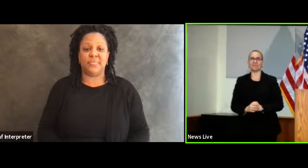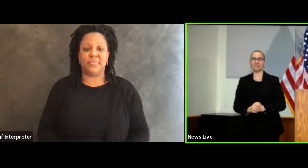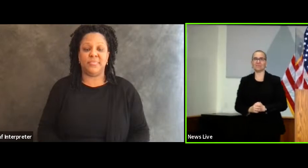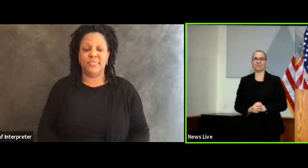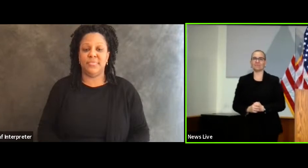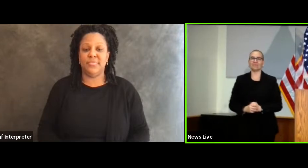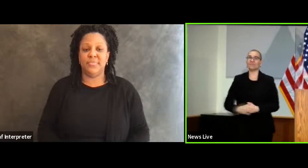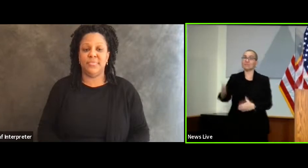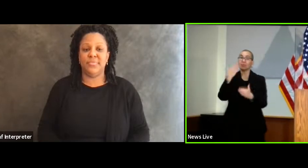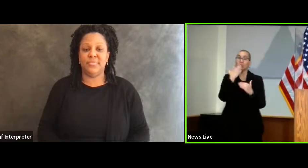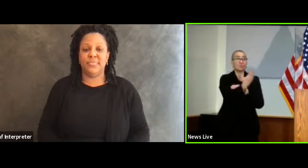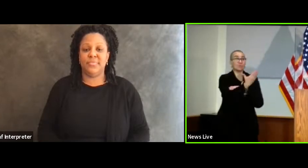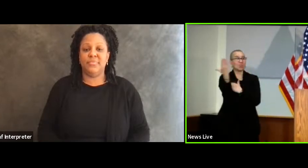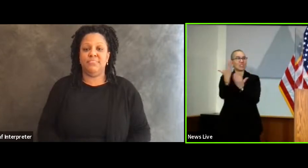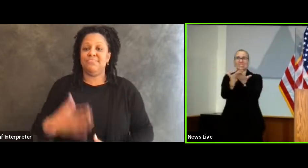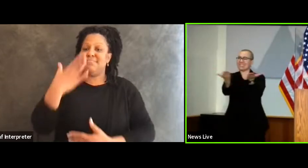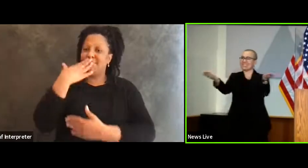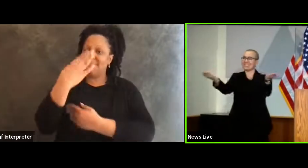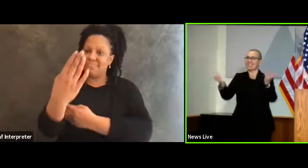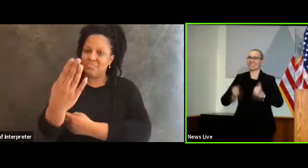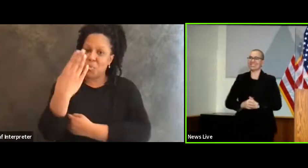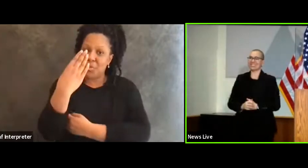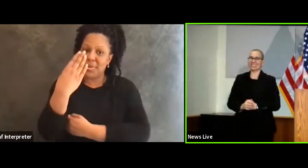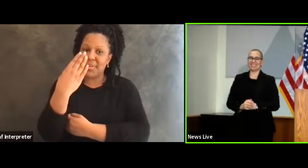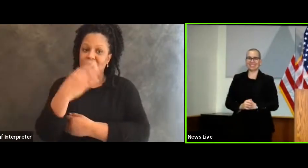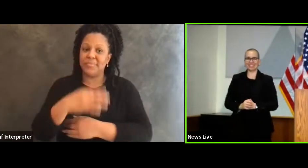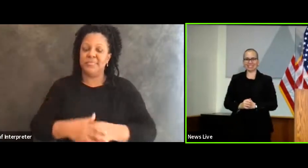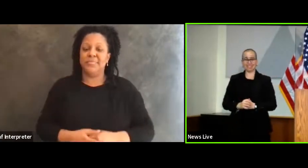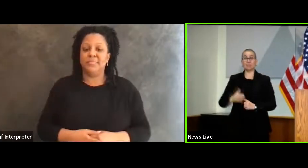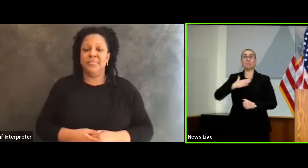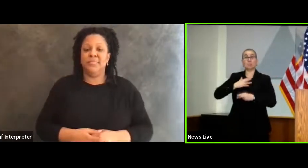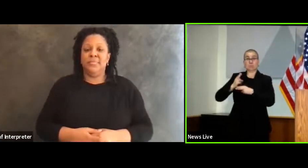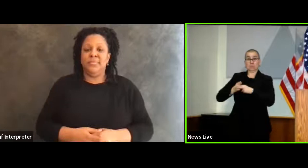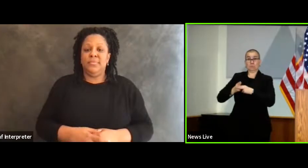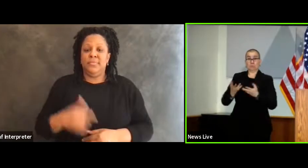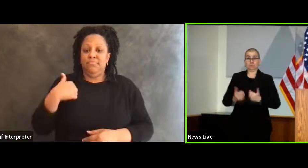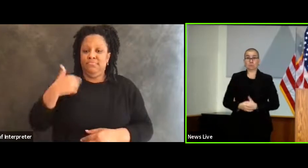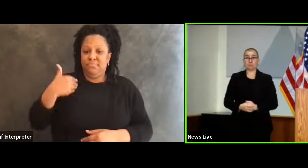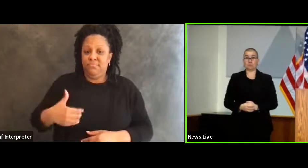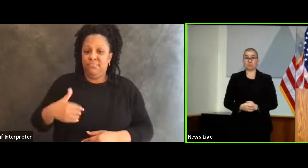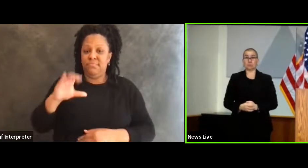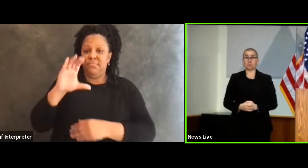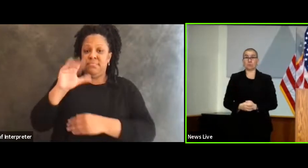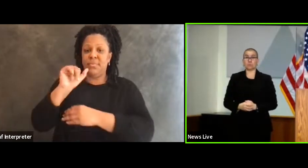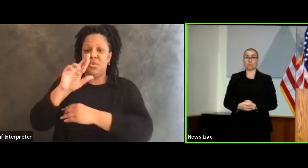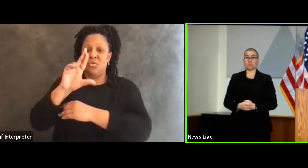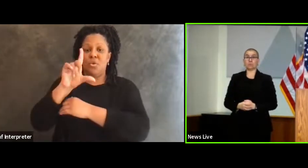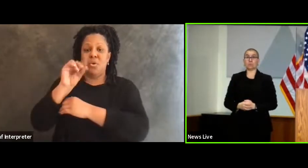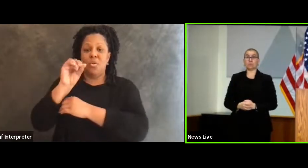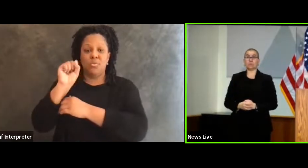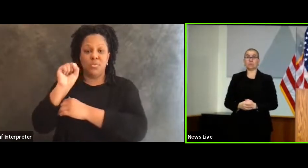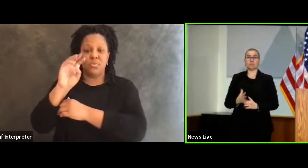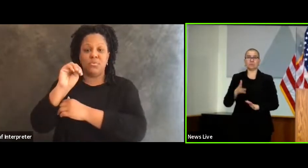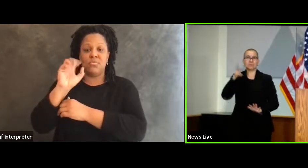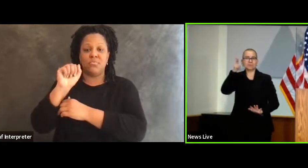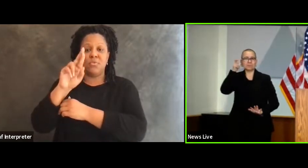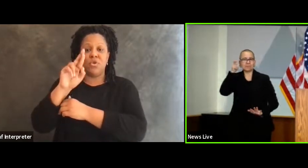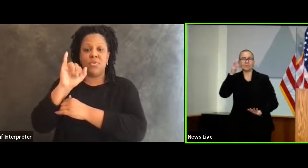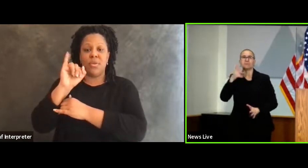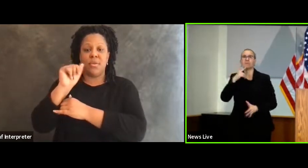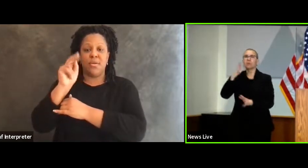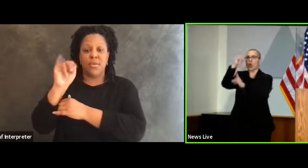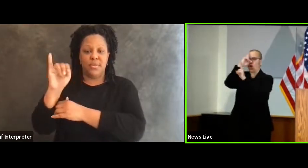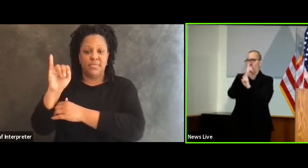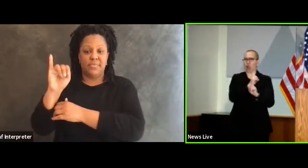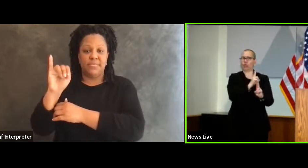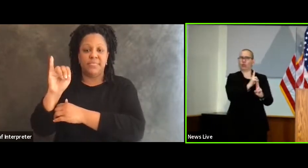Good morning, everyone. My name is Carlos Mariani Rosa, State Representative from St. Paul, and I've had the privilege for the